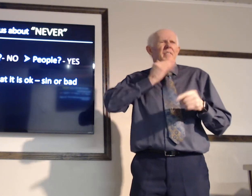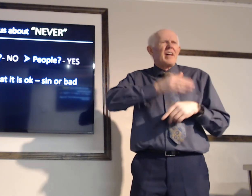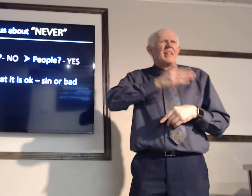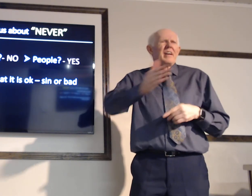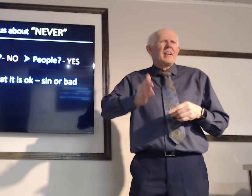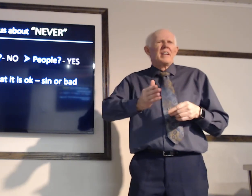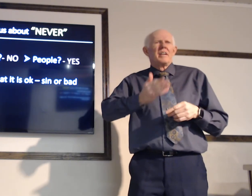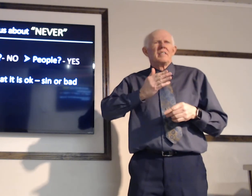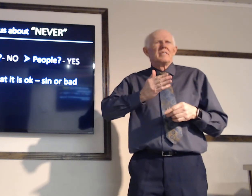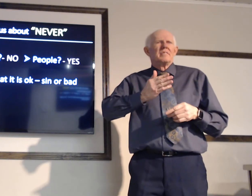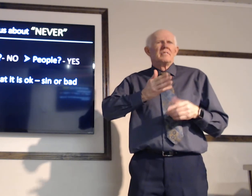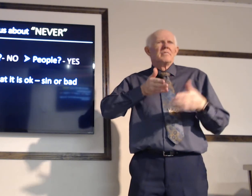Different things that people do.